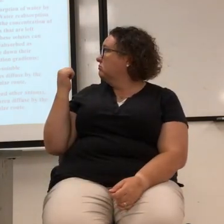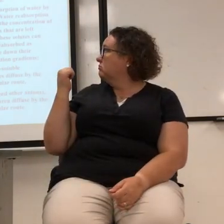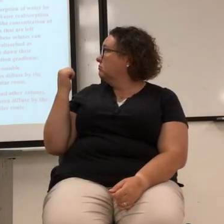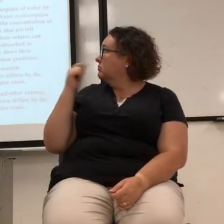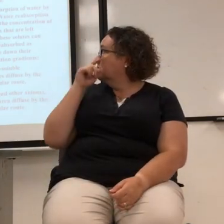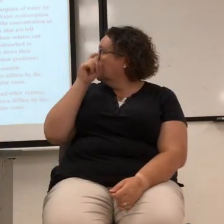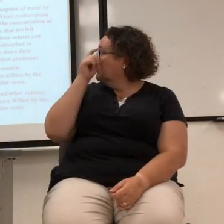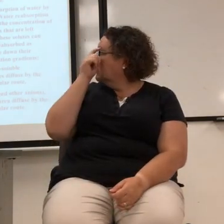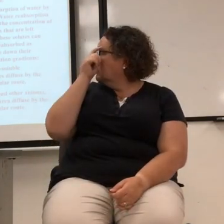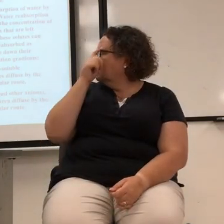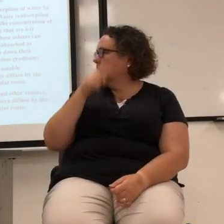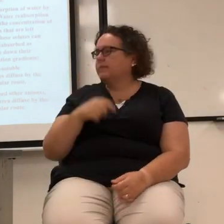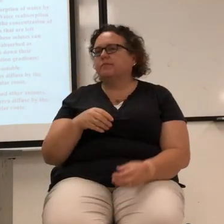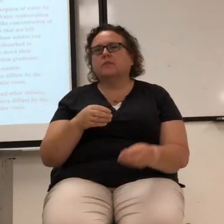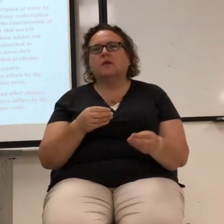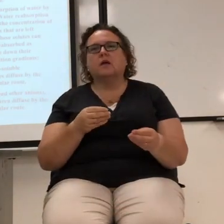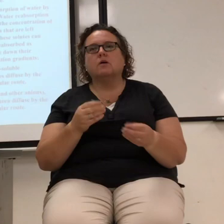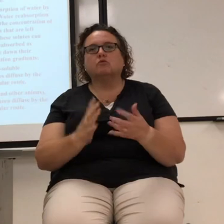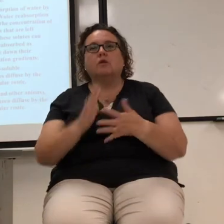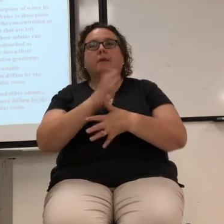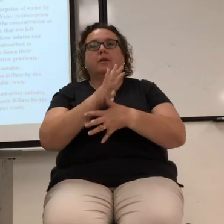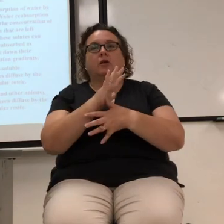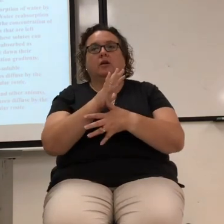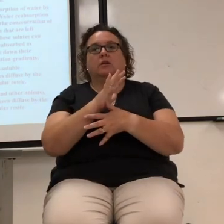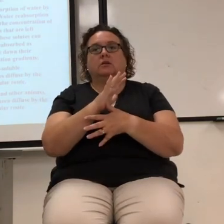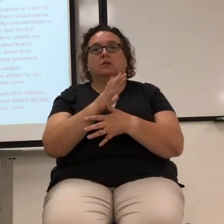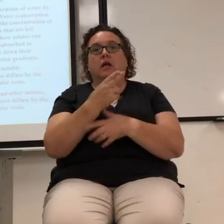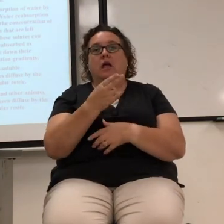active transport, do you hydrolyze ATP?